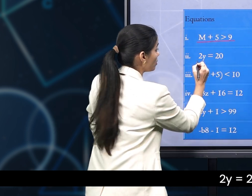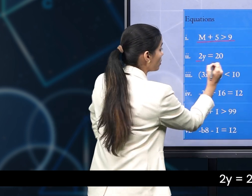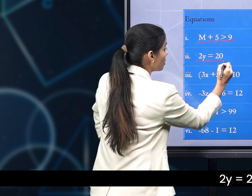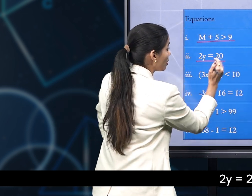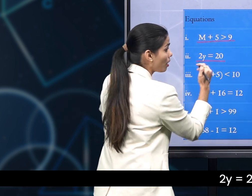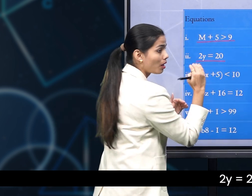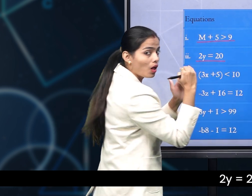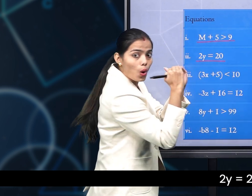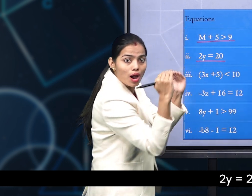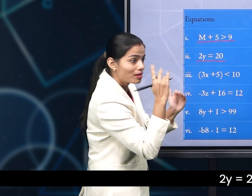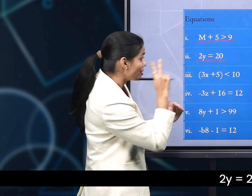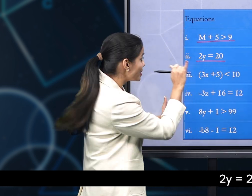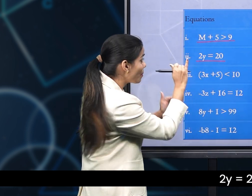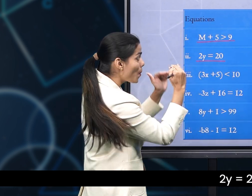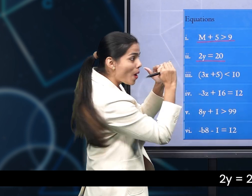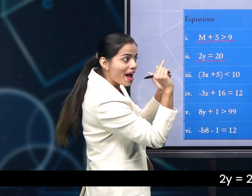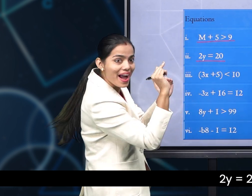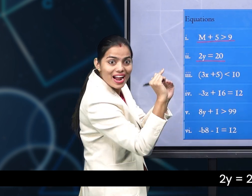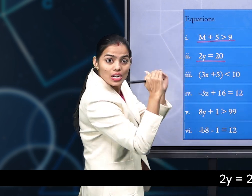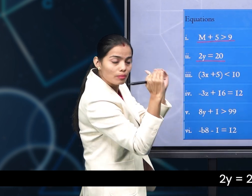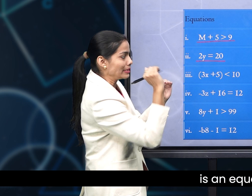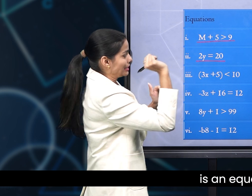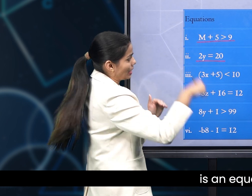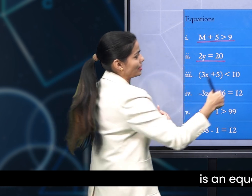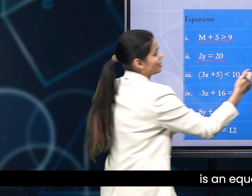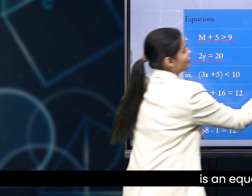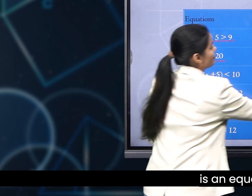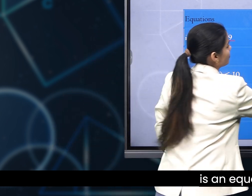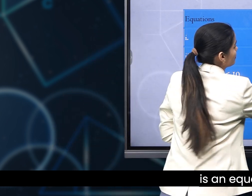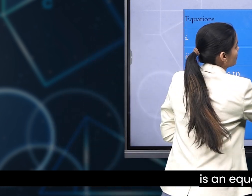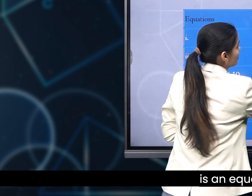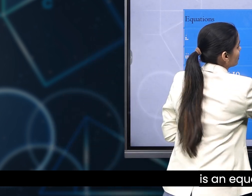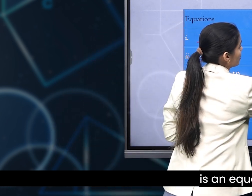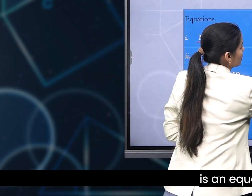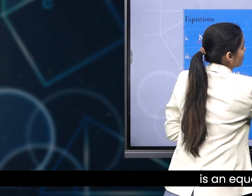2y is equal to 20 is an equation